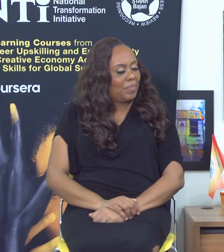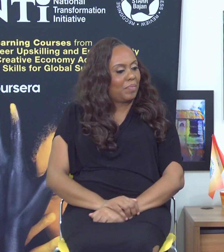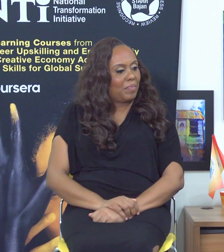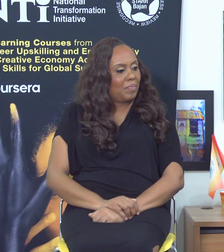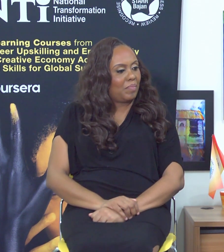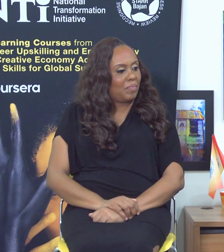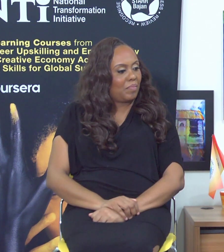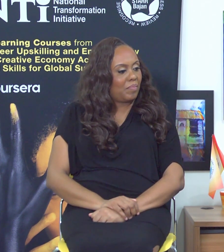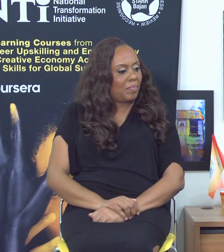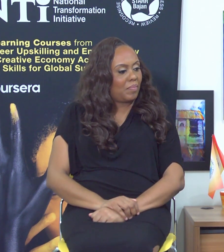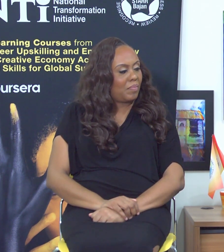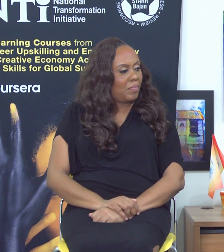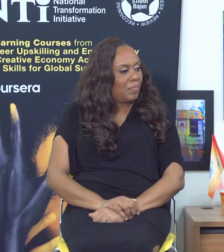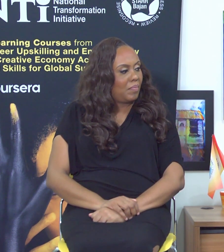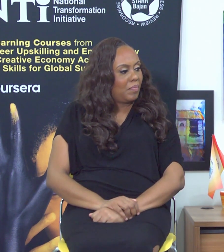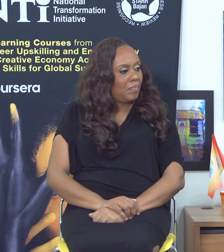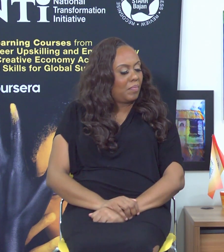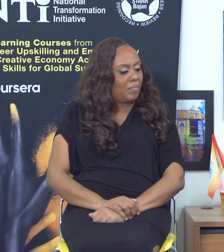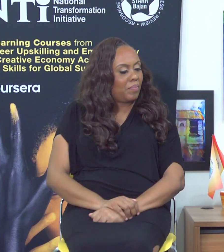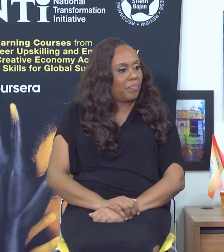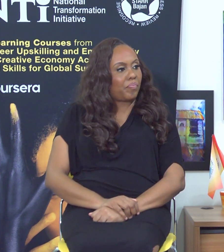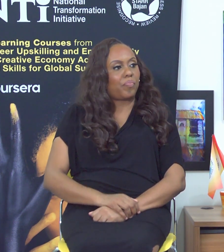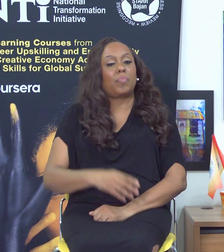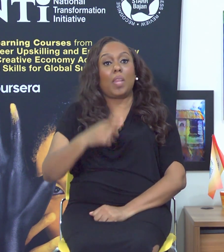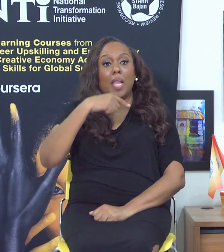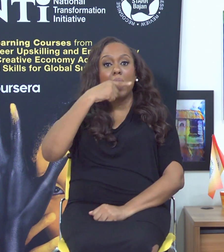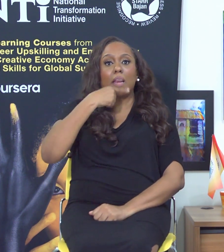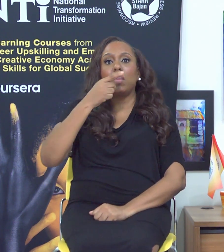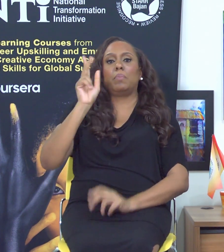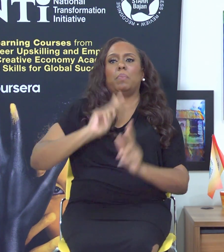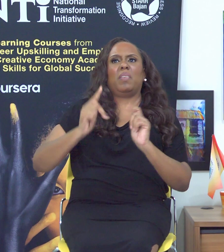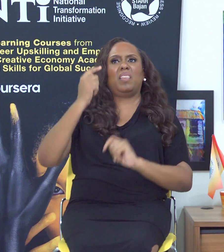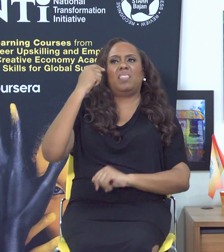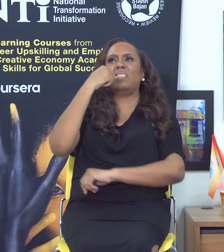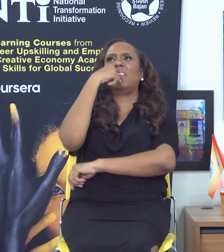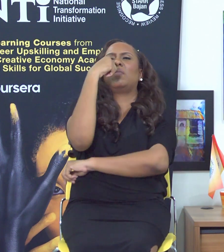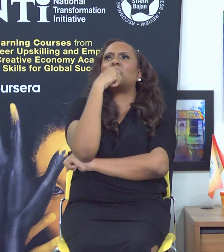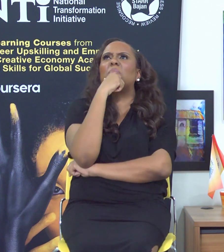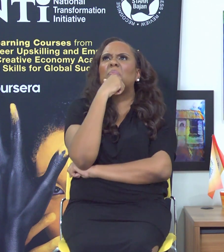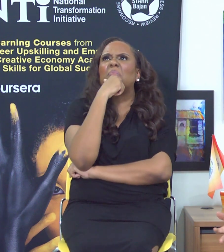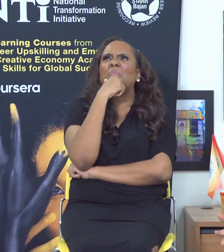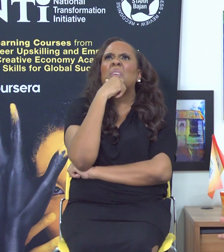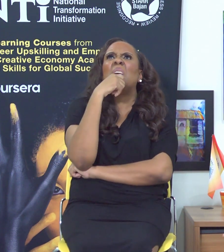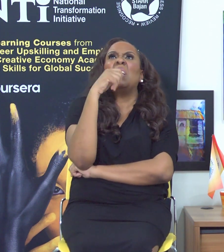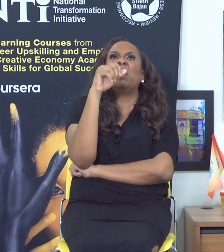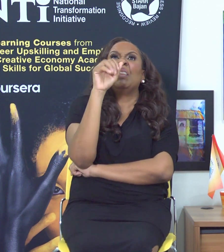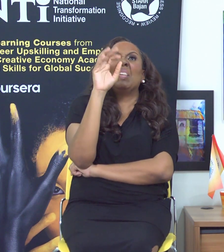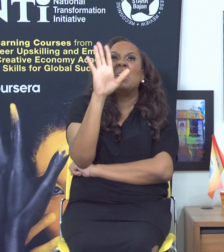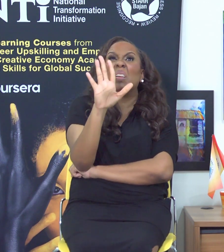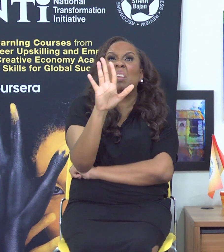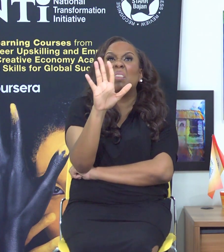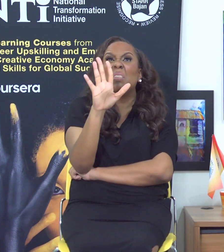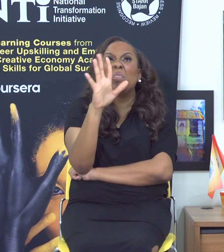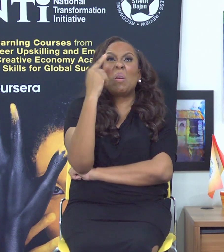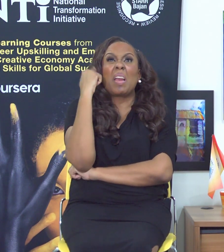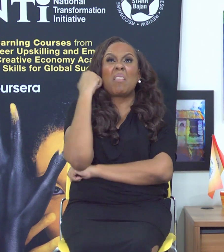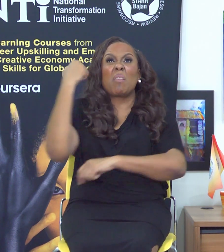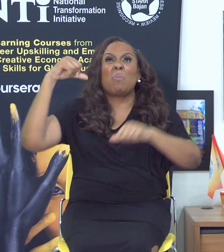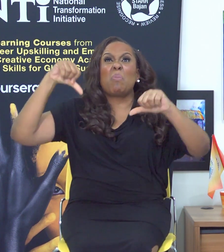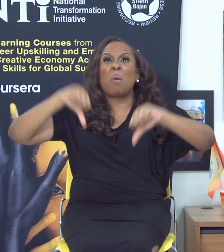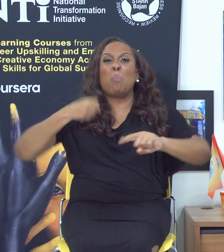people, there is always this idea that if you're deaf, if you lose your hearing, this is a loss. Can you think